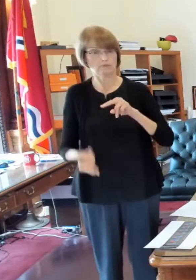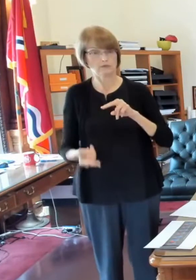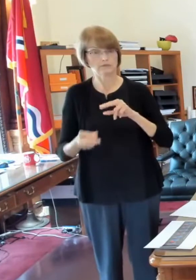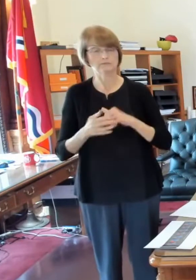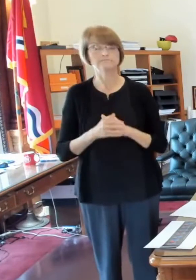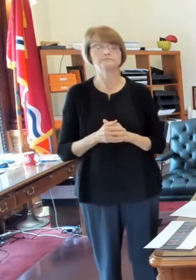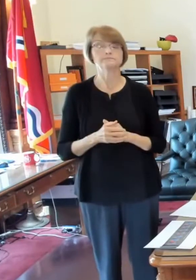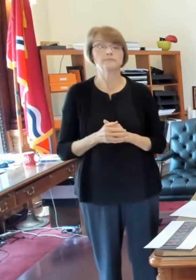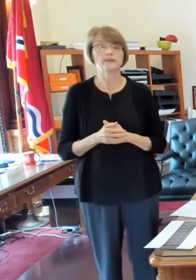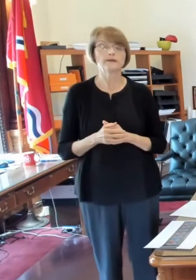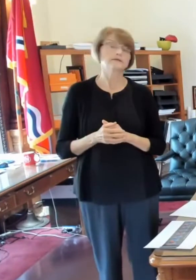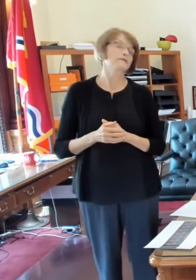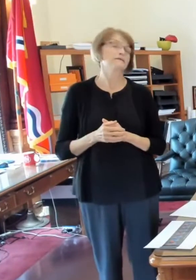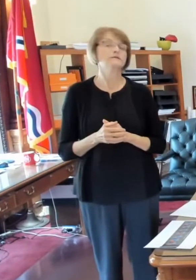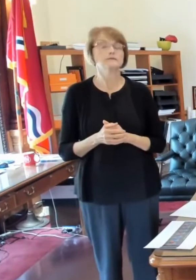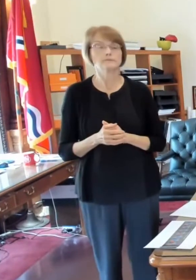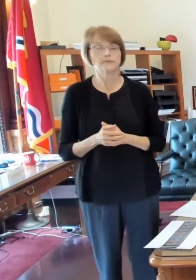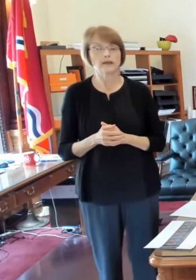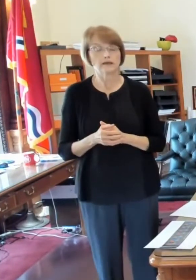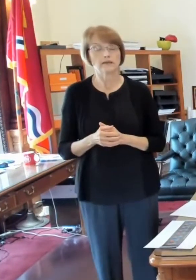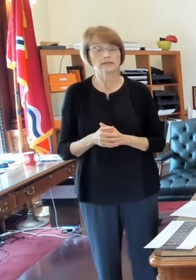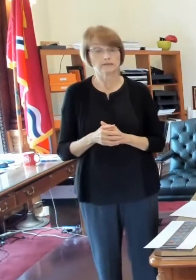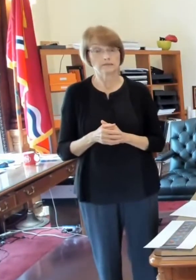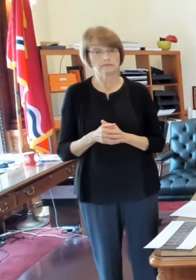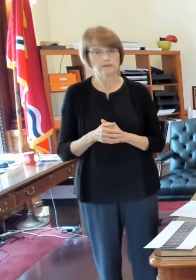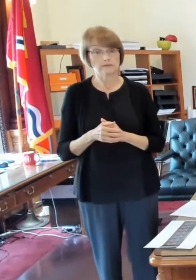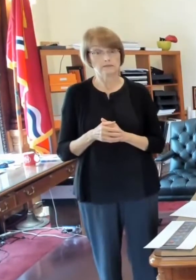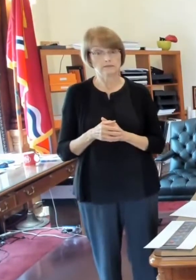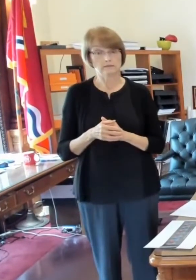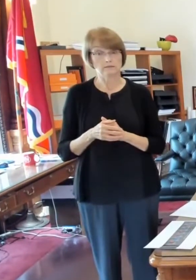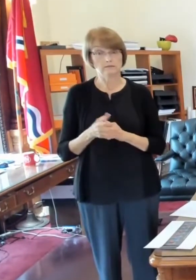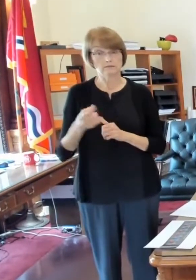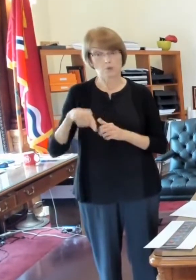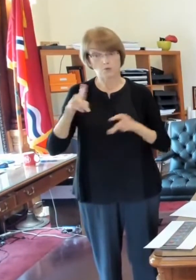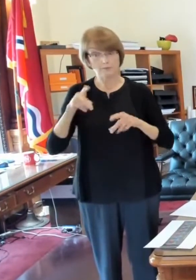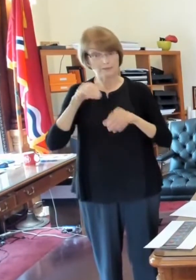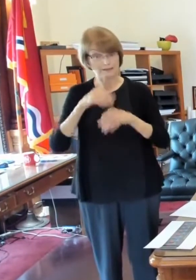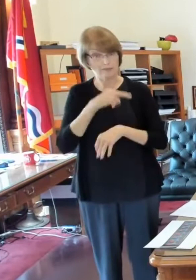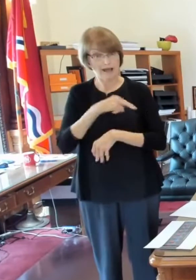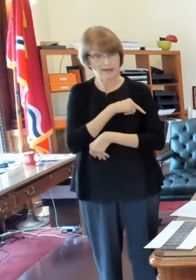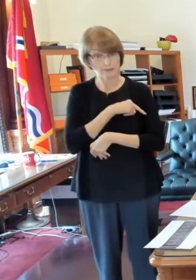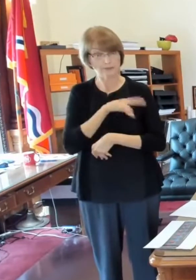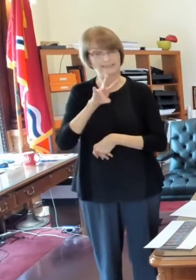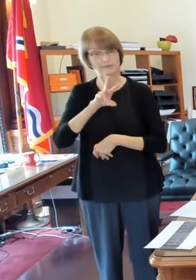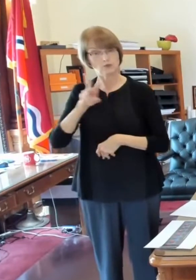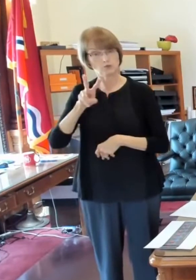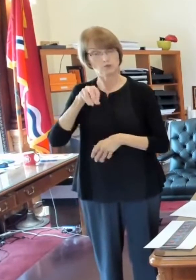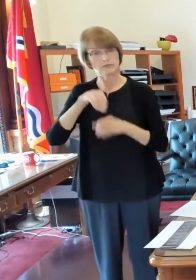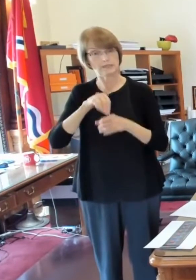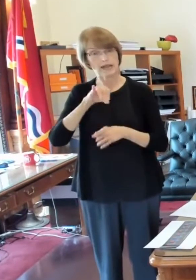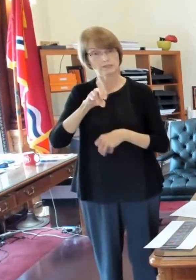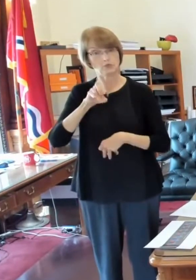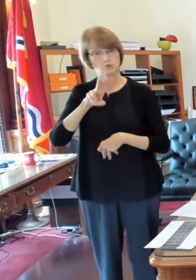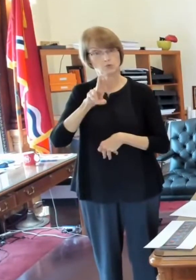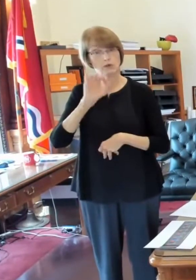And then there were 72 people in ICU yesterday. That's up.